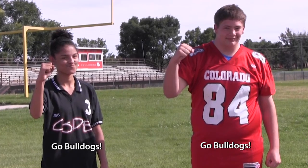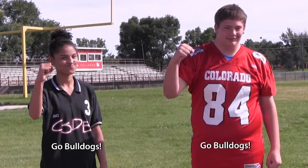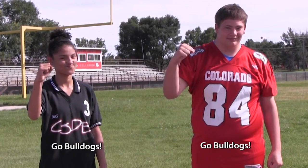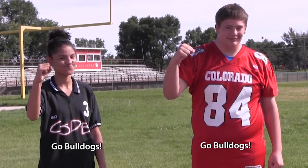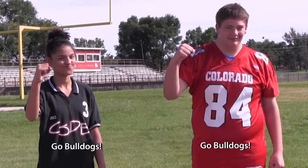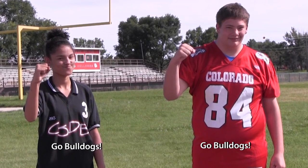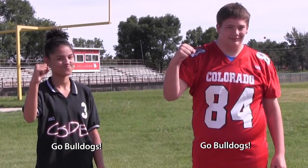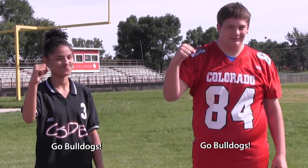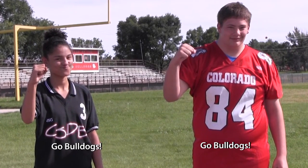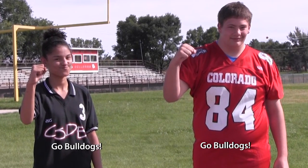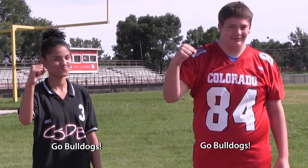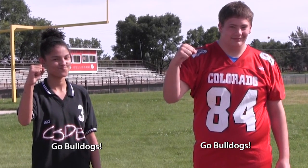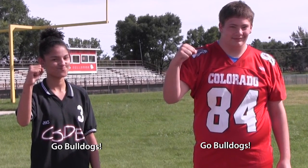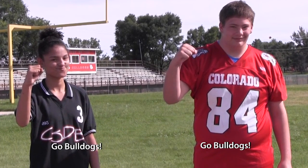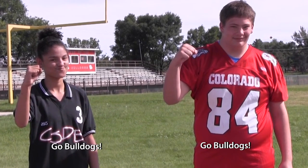Bulldogs!